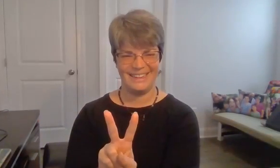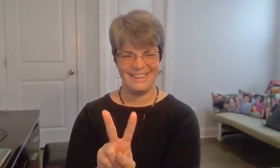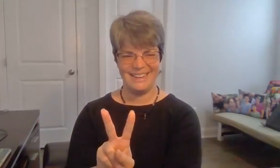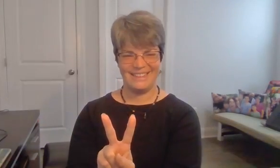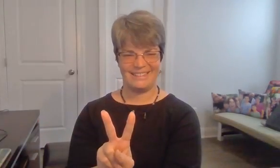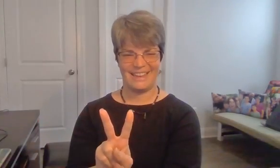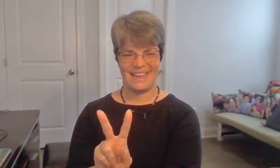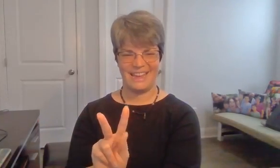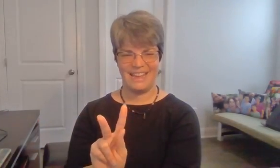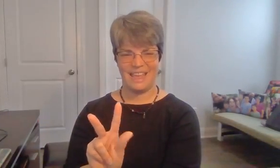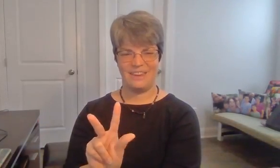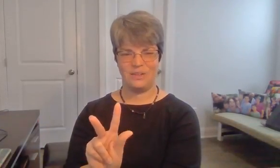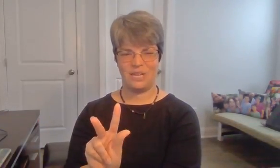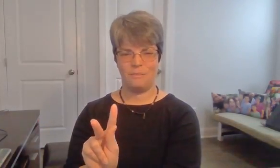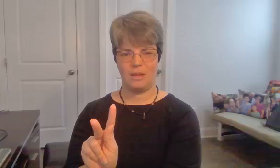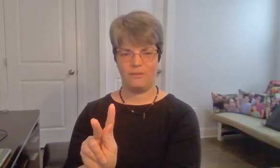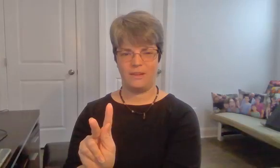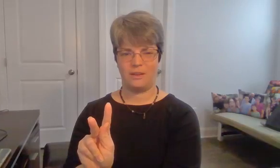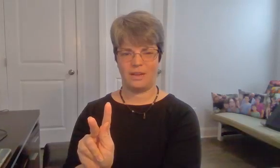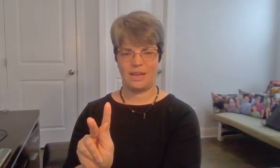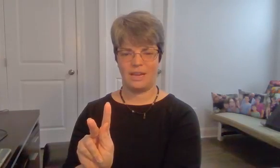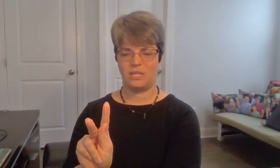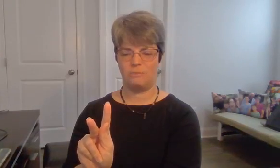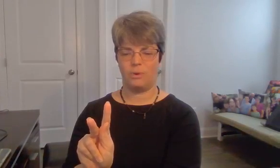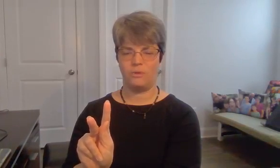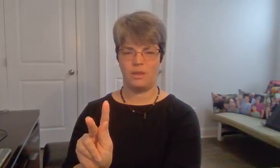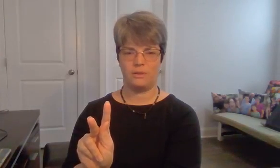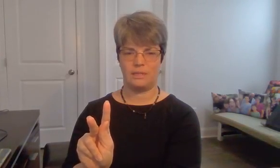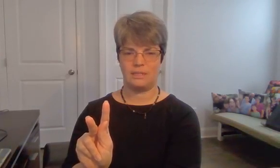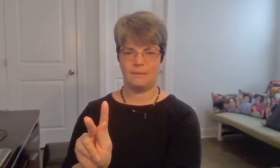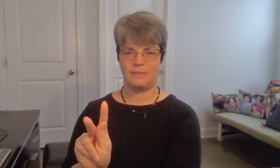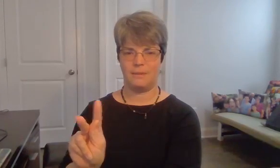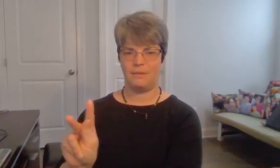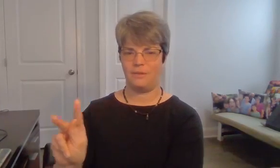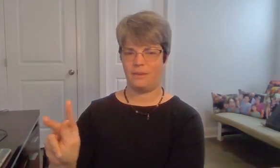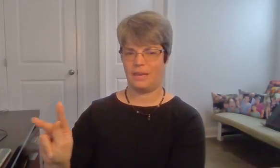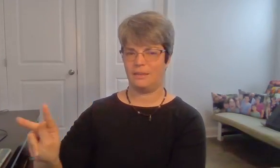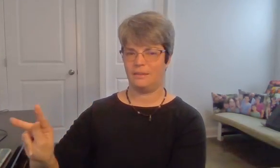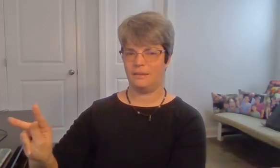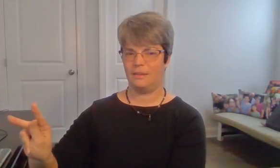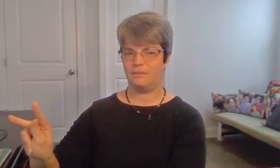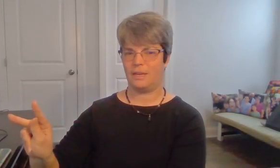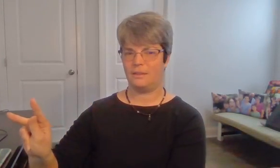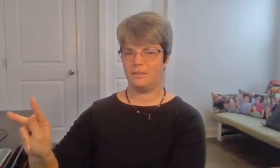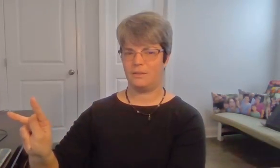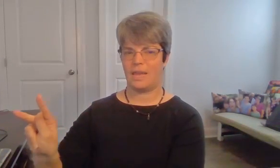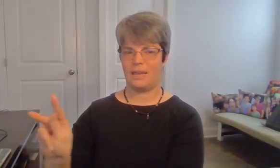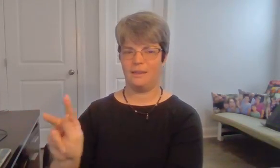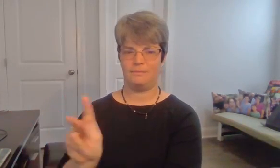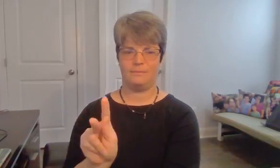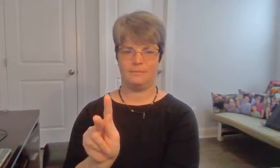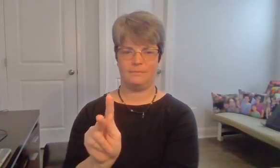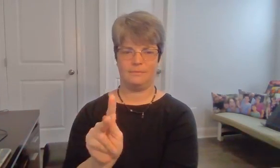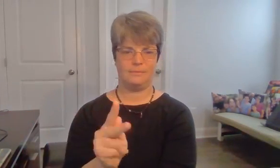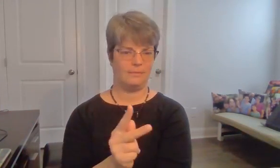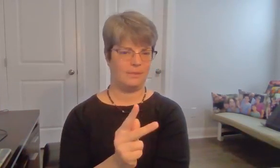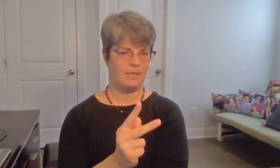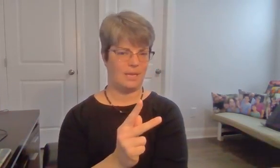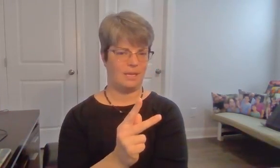So K. And then you take your middle finger and kind of touch both knuckles at the same time if you can. right? So K. K, can